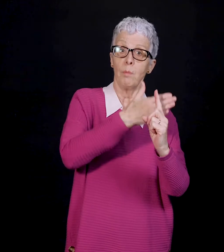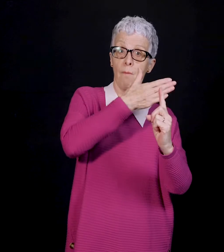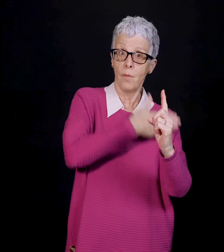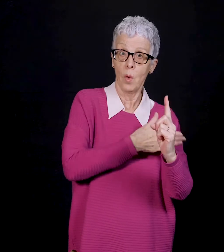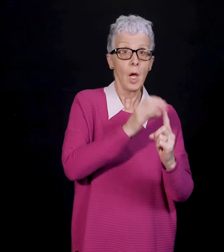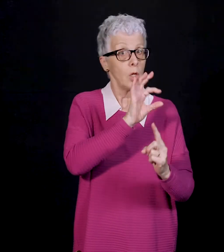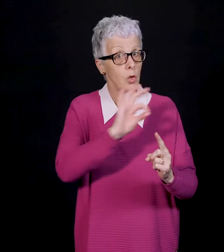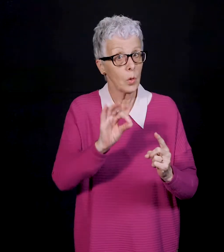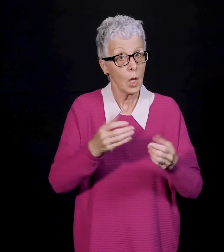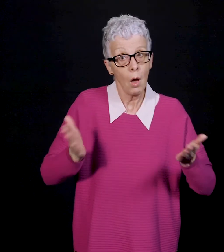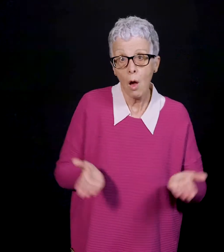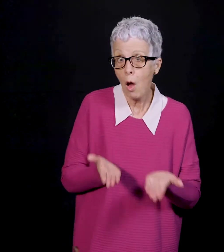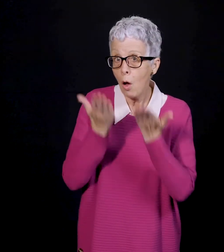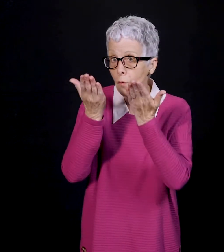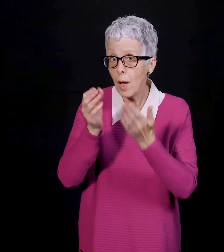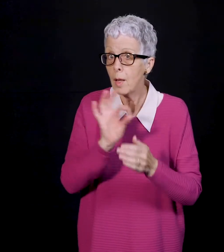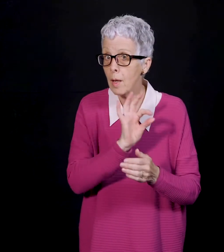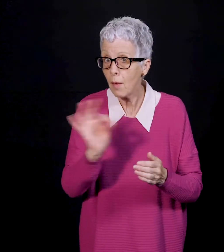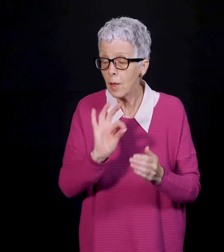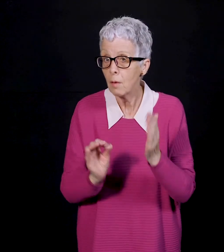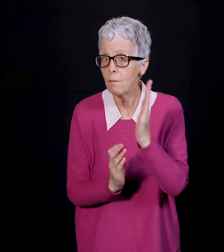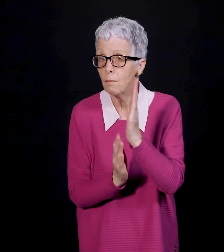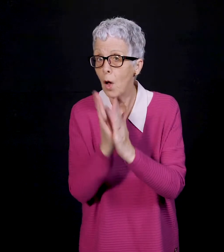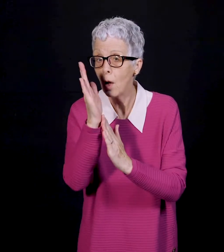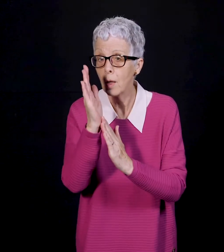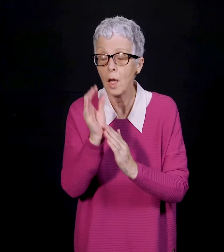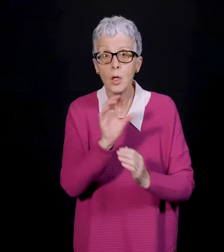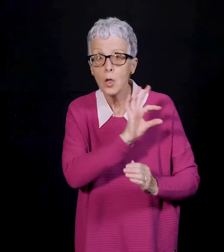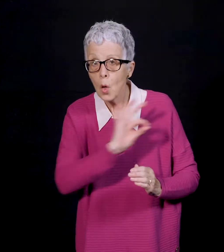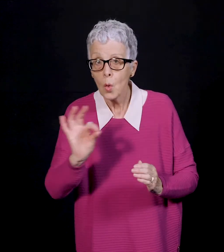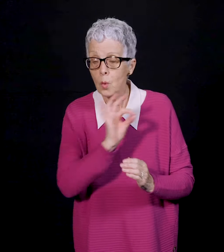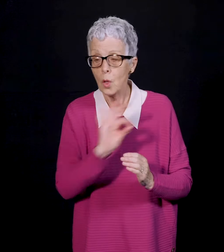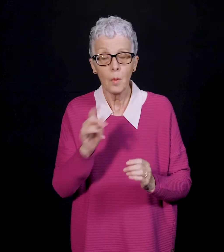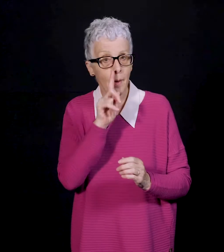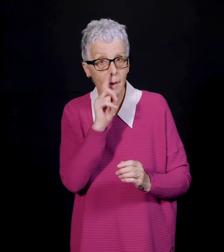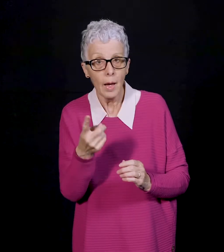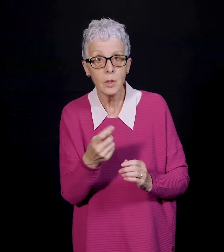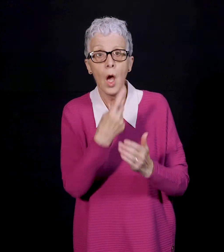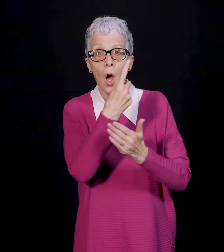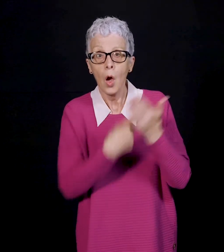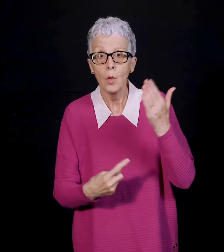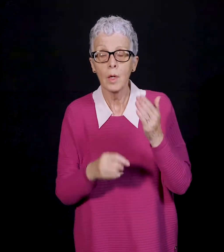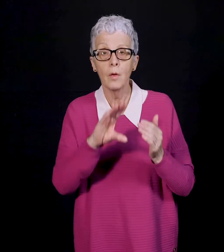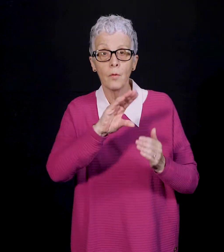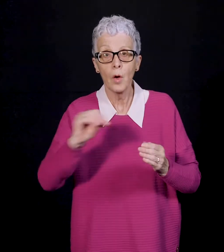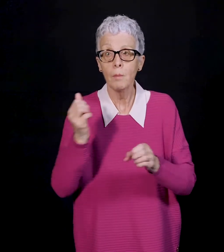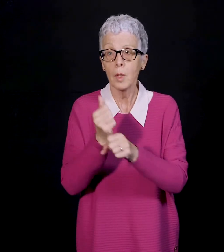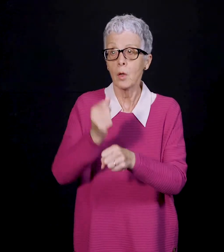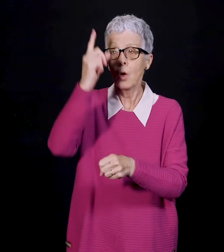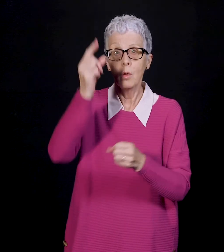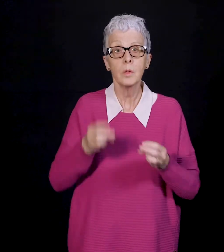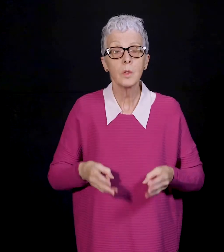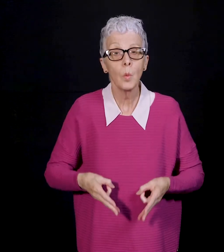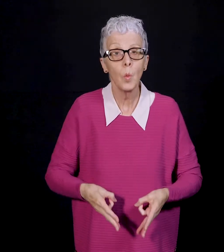not offer up any unauthorized fire. In fact, don't take coals from anywhere other than from the altar that God had